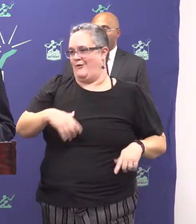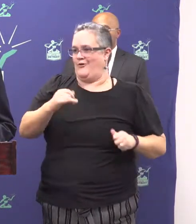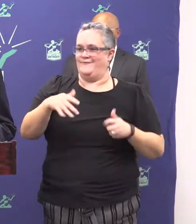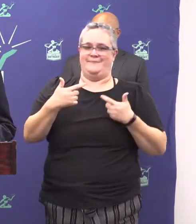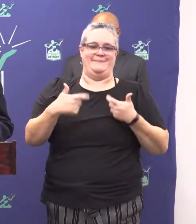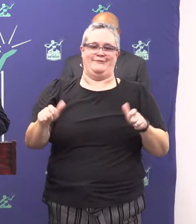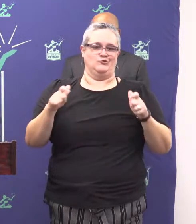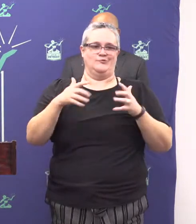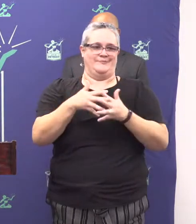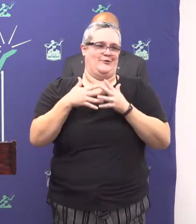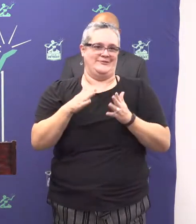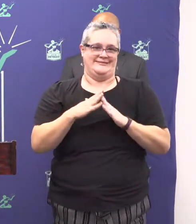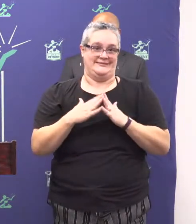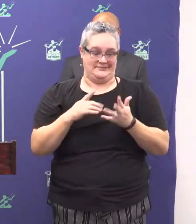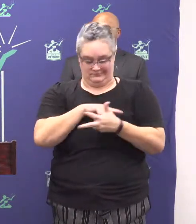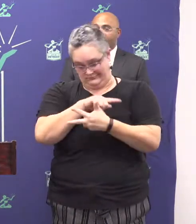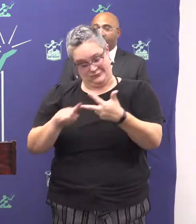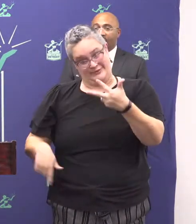major American city.